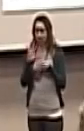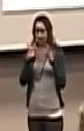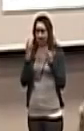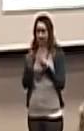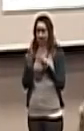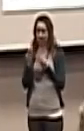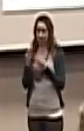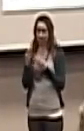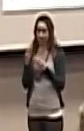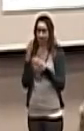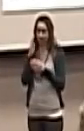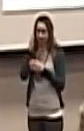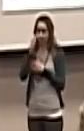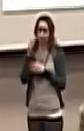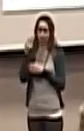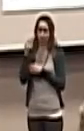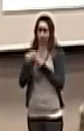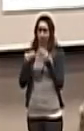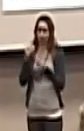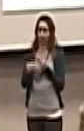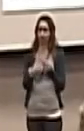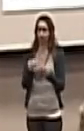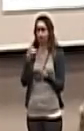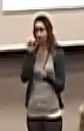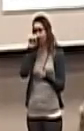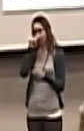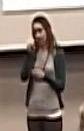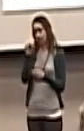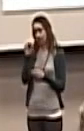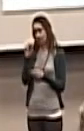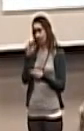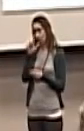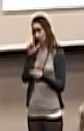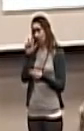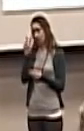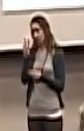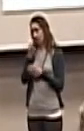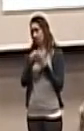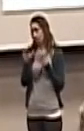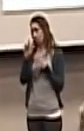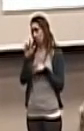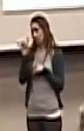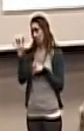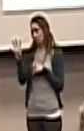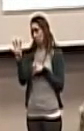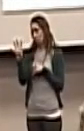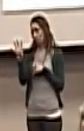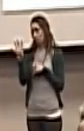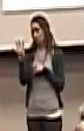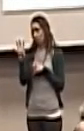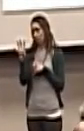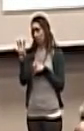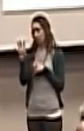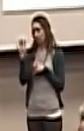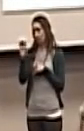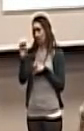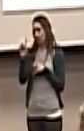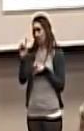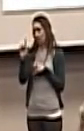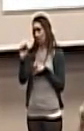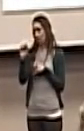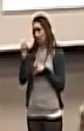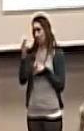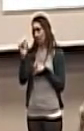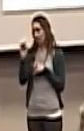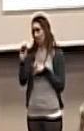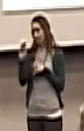follow. Years later, in Genesis chapter 26, verse 24, he will appear to Isaac at Beersheba.